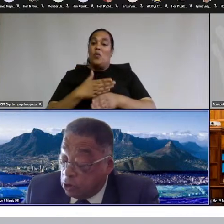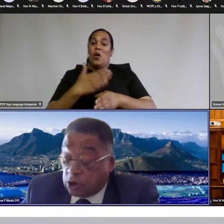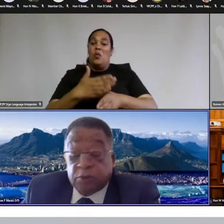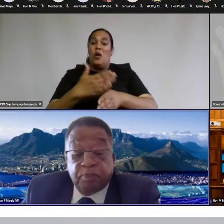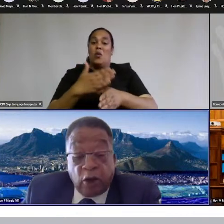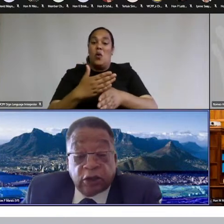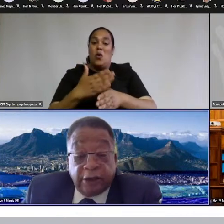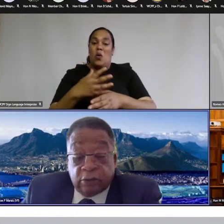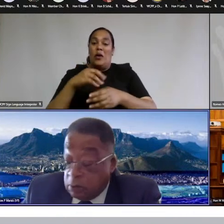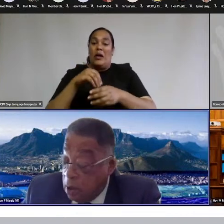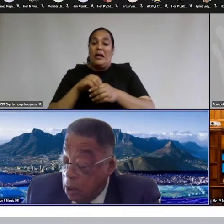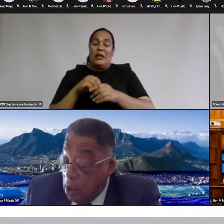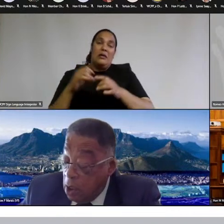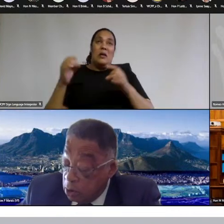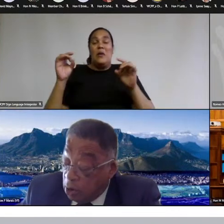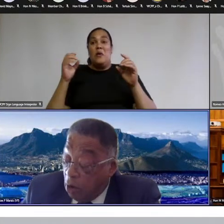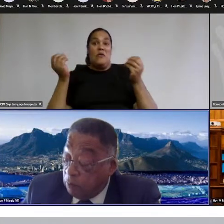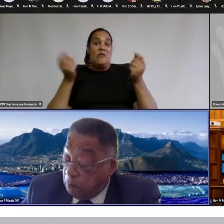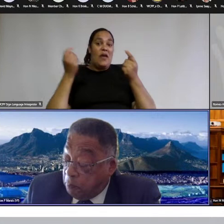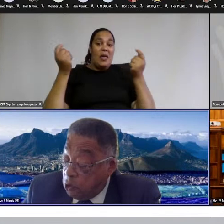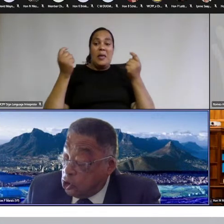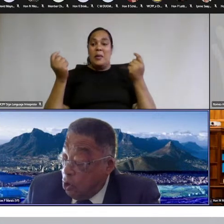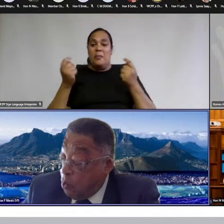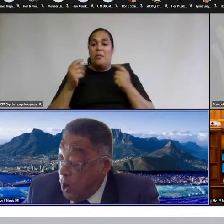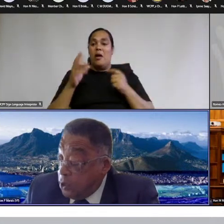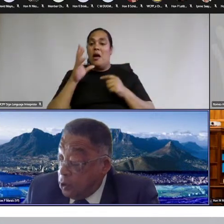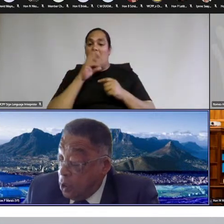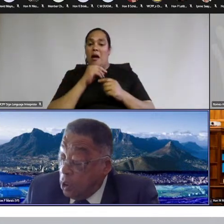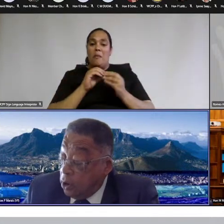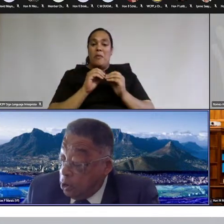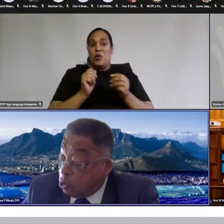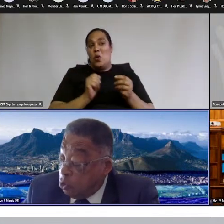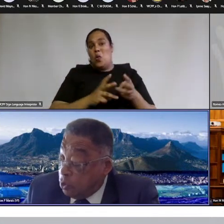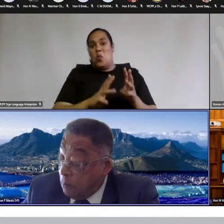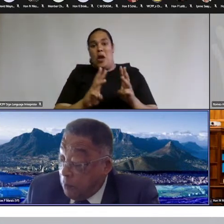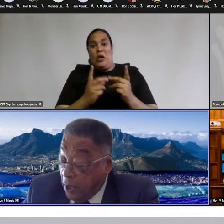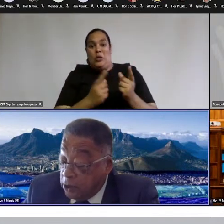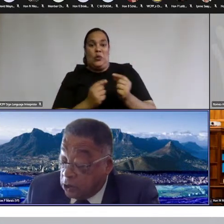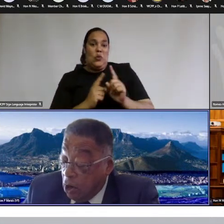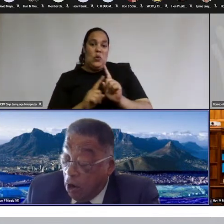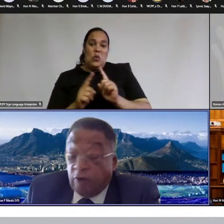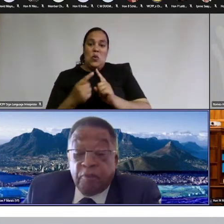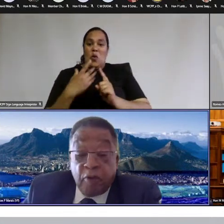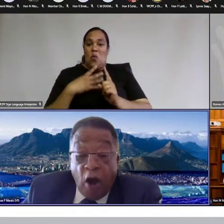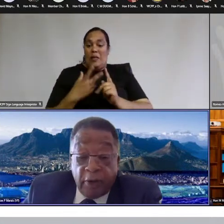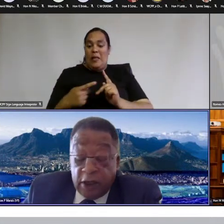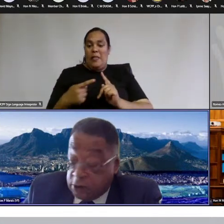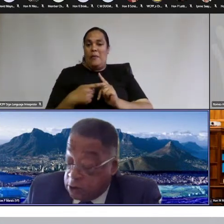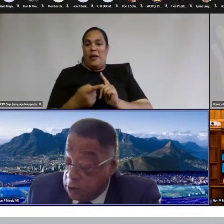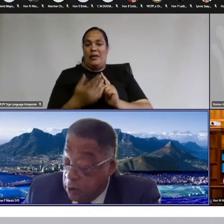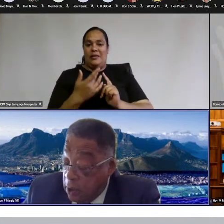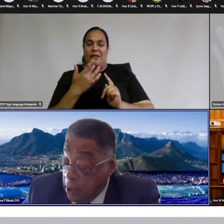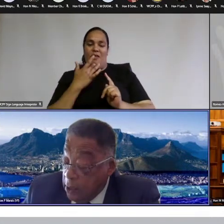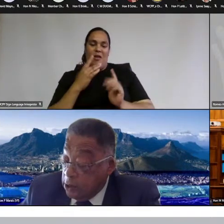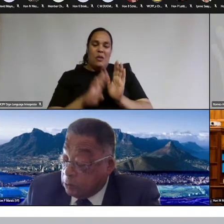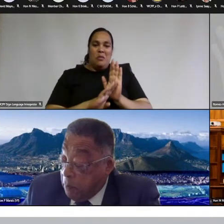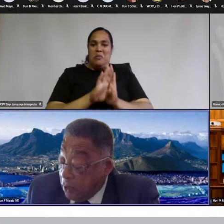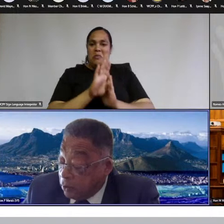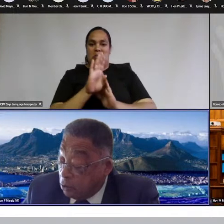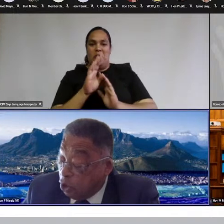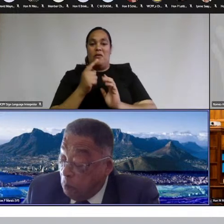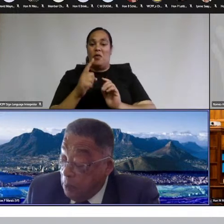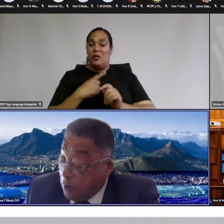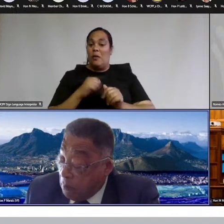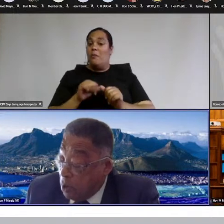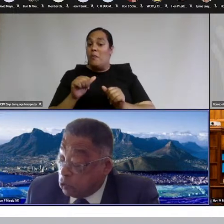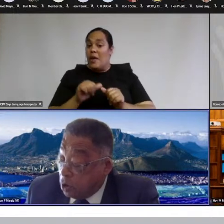yourself into the spotlight. Don't push your way into the place of prominence. It's